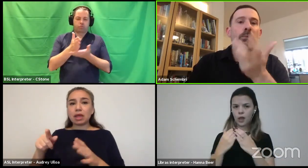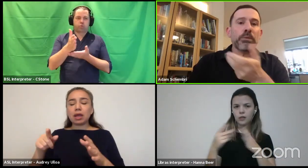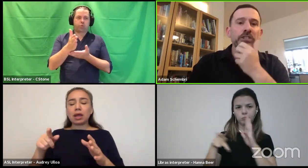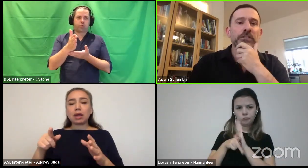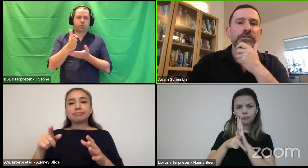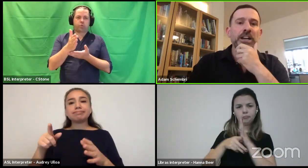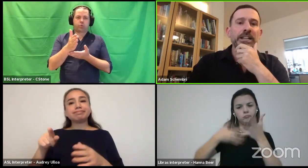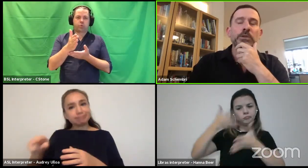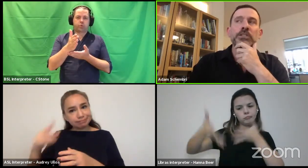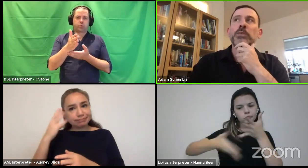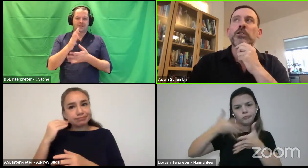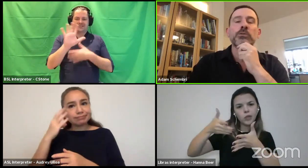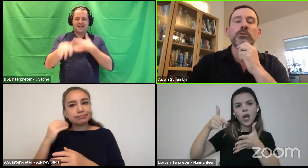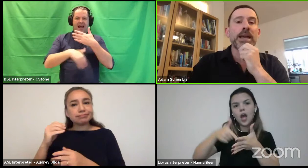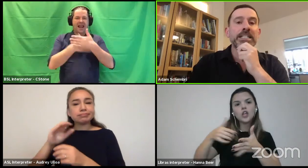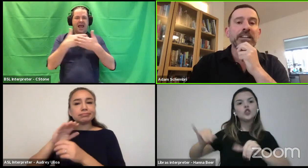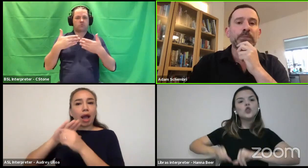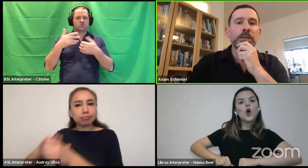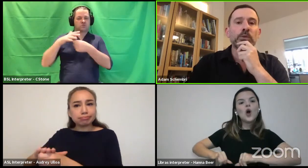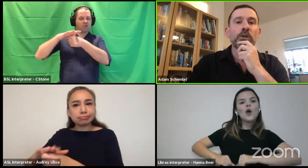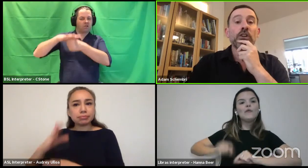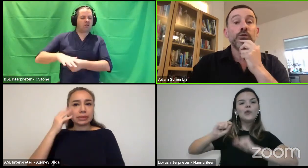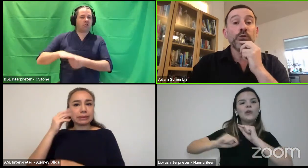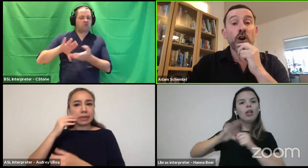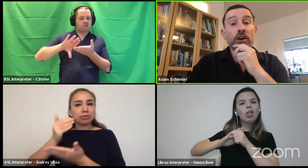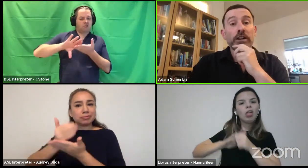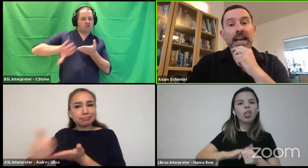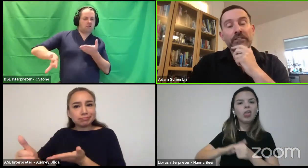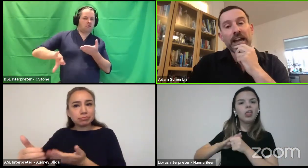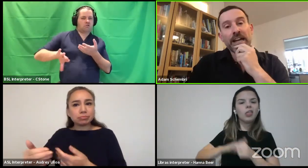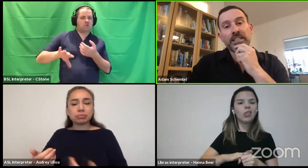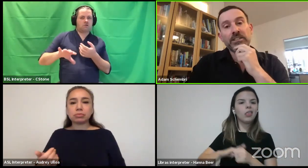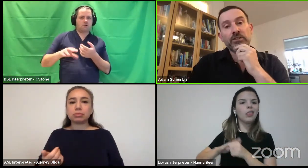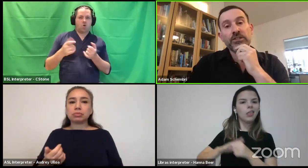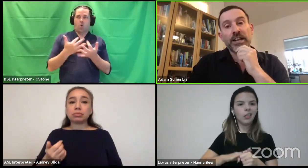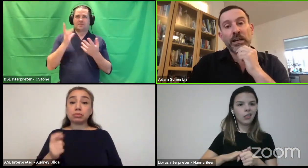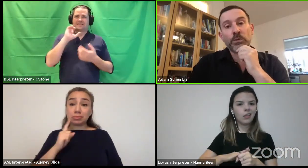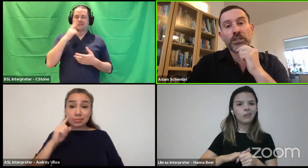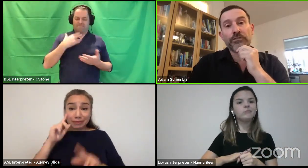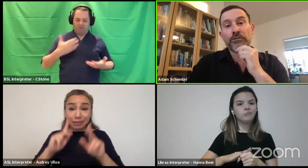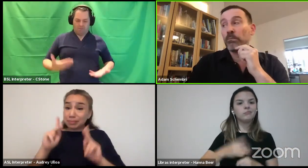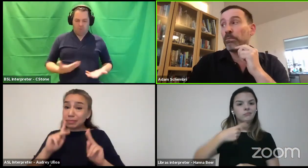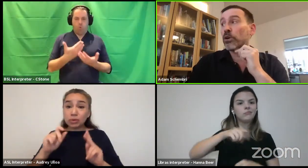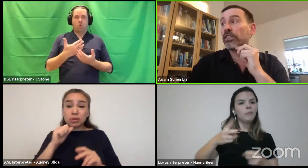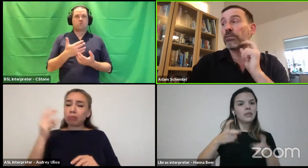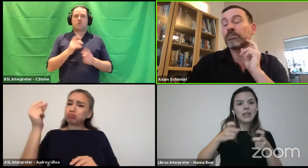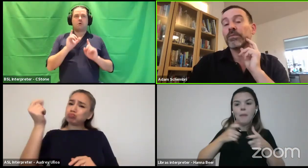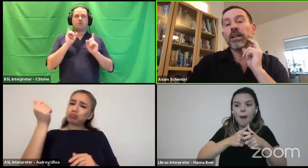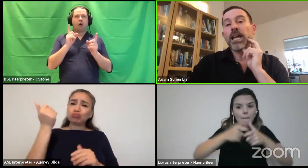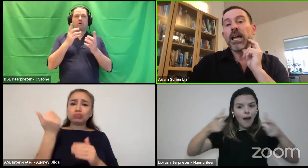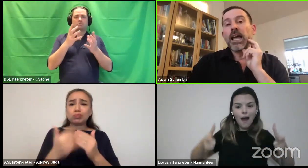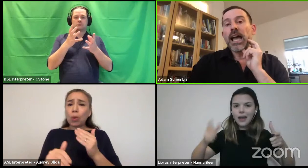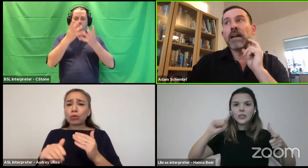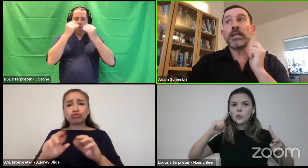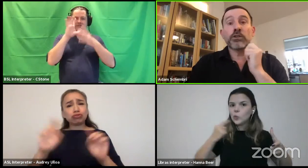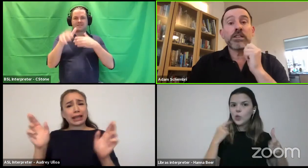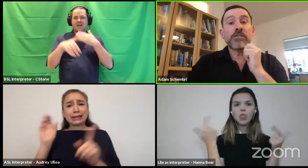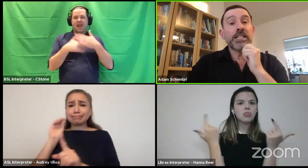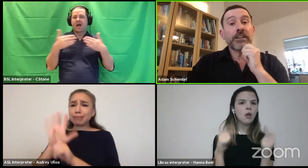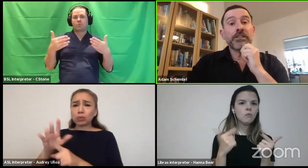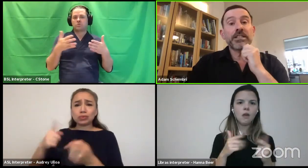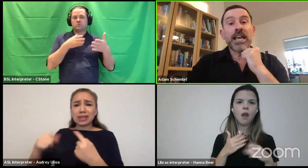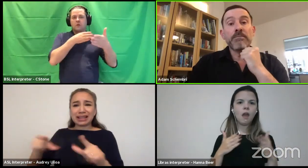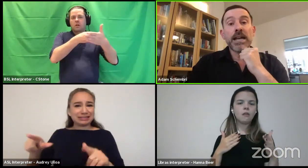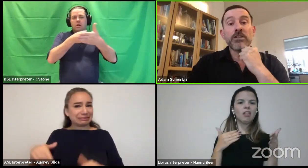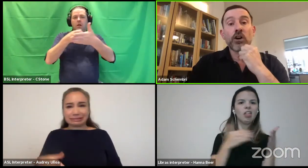marginalization and oppression of sign languages, because many deaf people do not have access to sign languages from birth, and because of